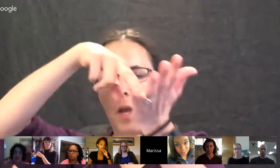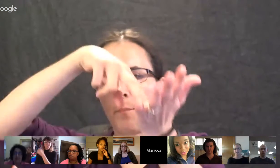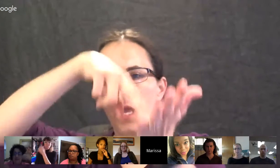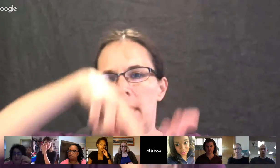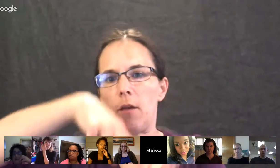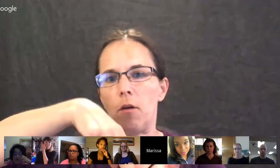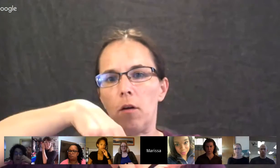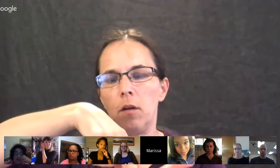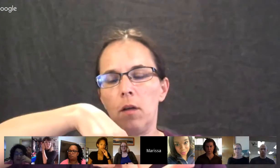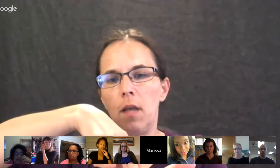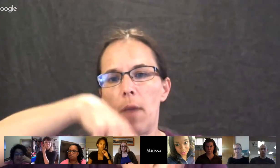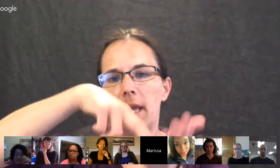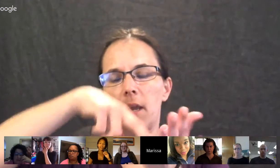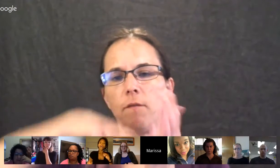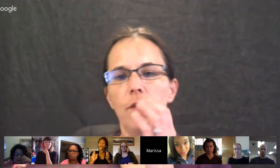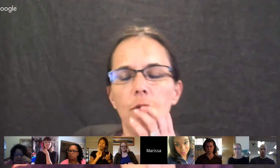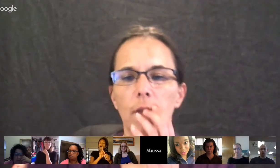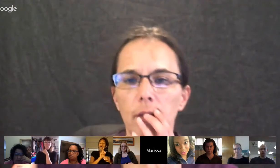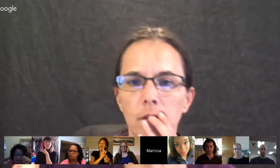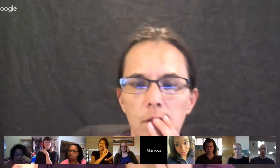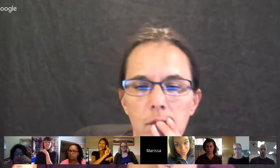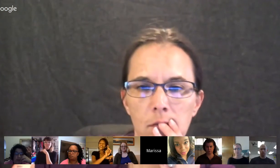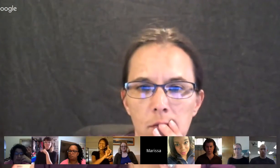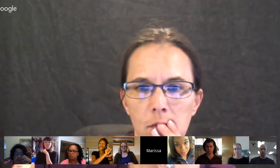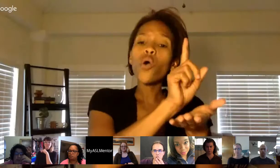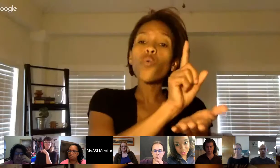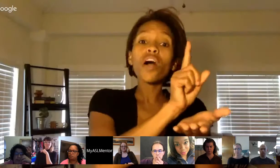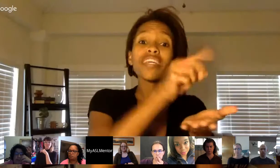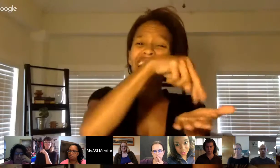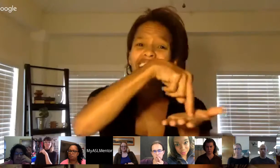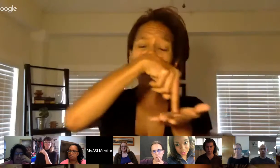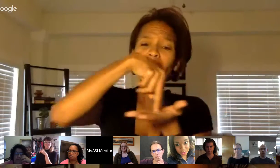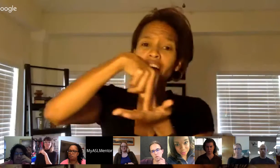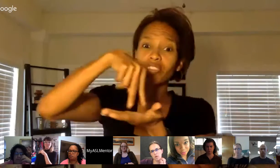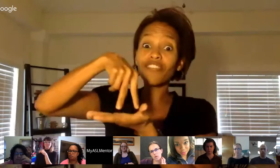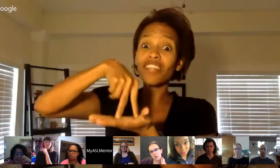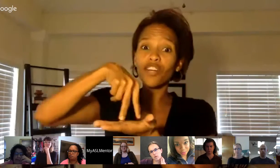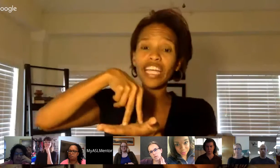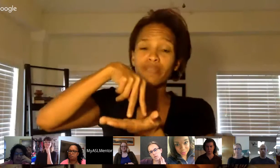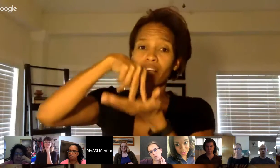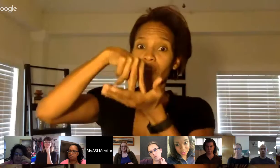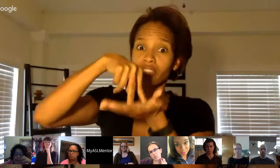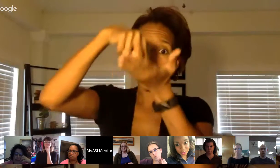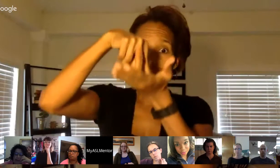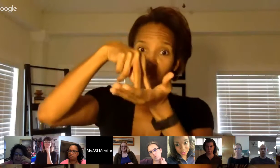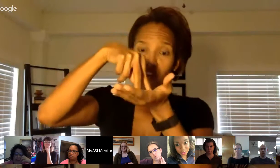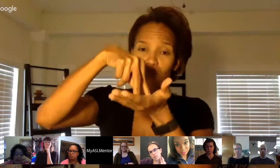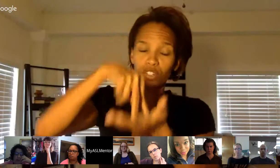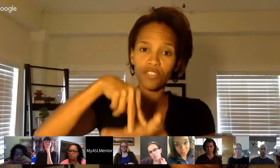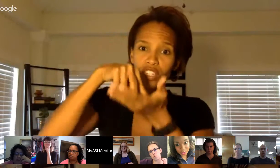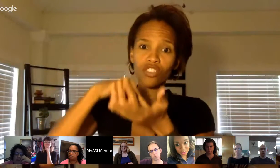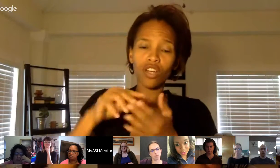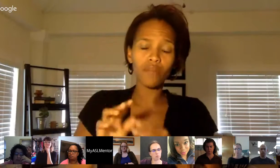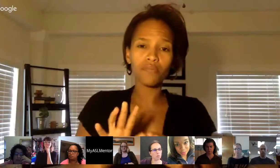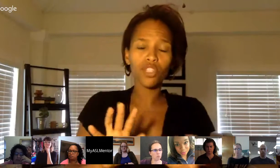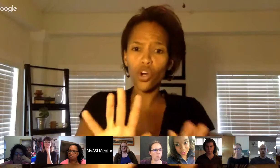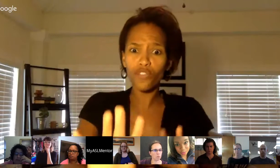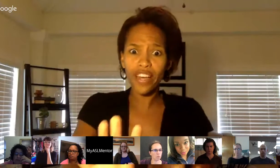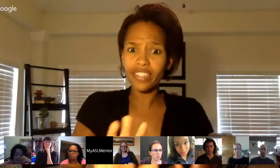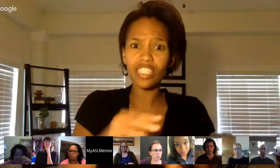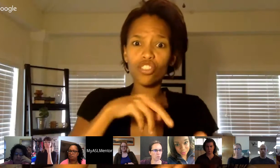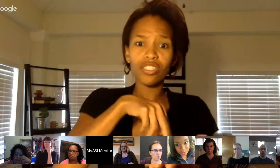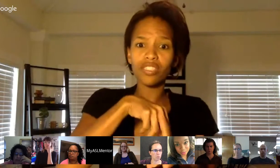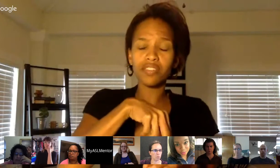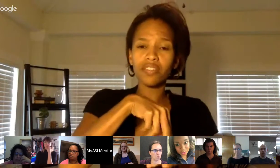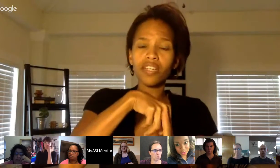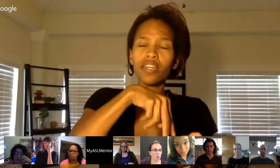more like jumping, or it might get confusing. No, well, yeah, I'm definitely not crazy about this sign for privilege. No